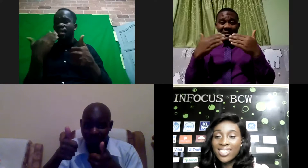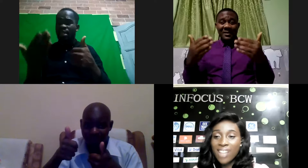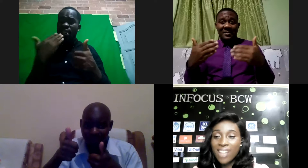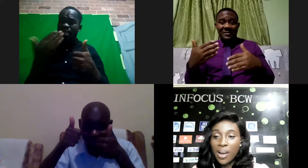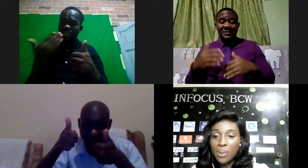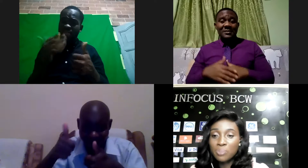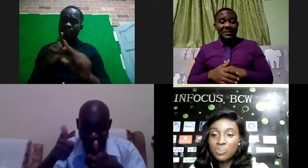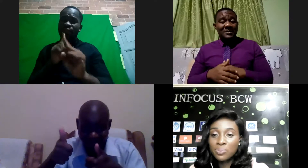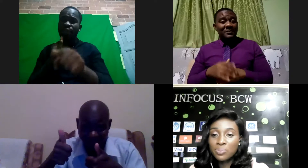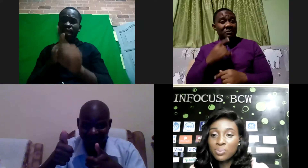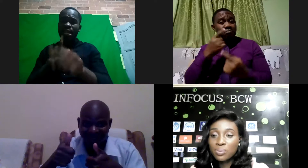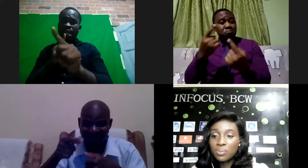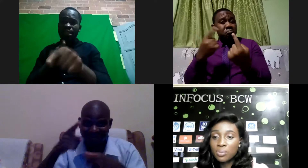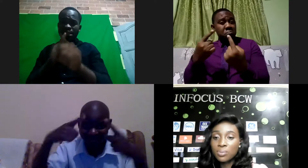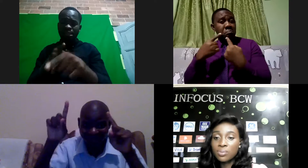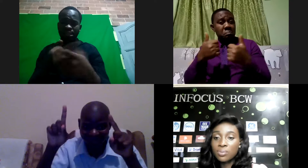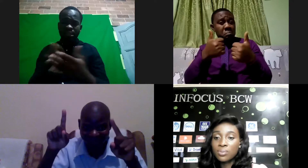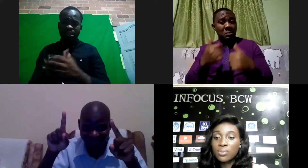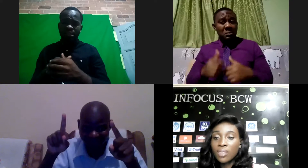answers.